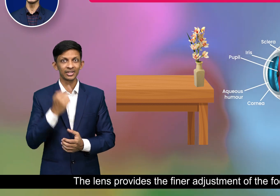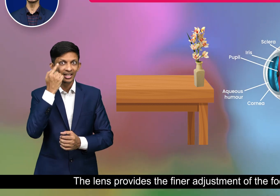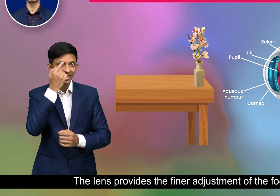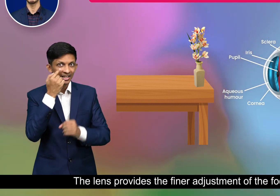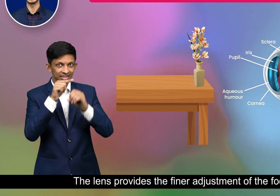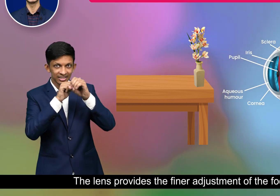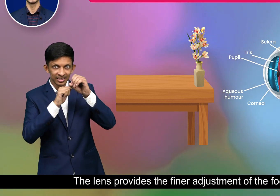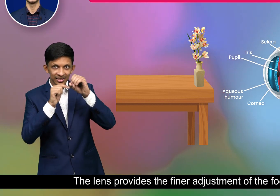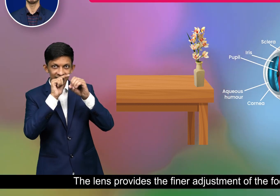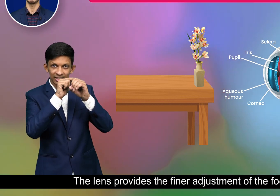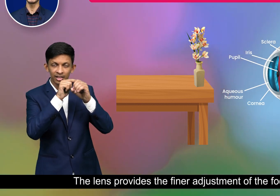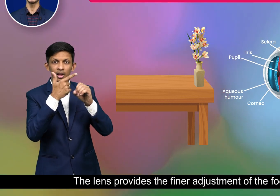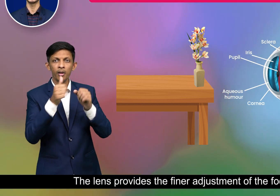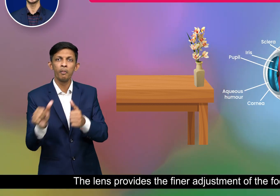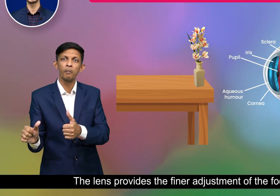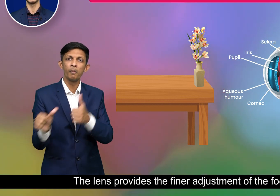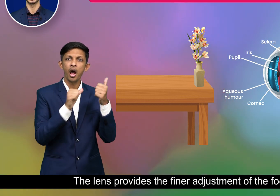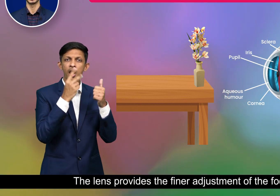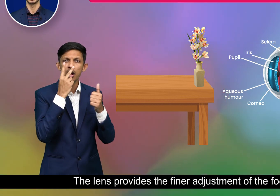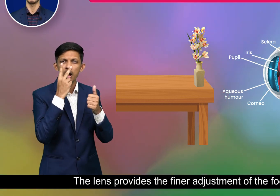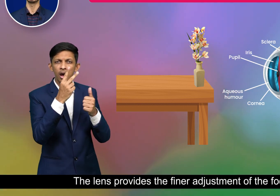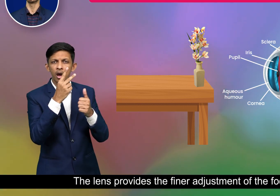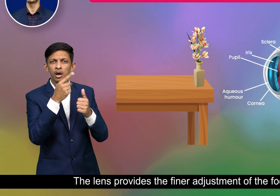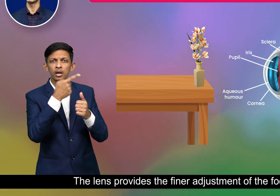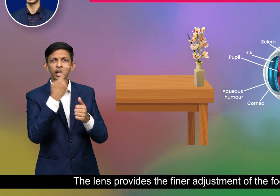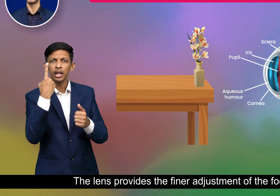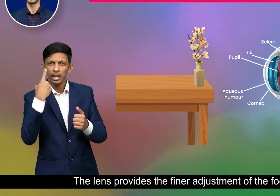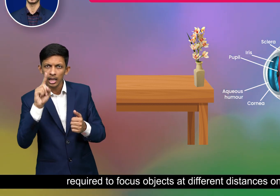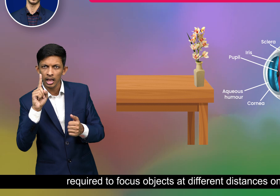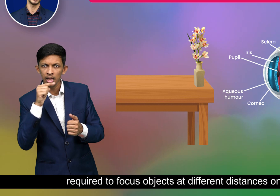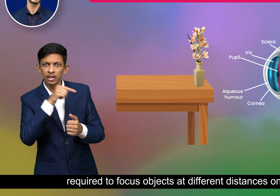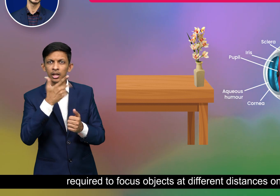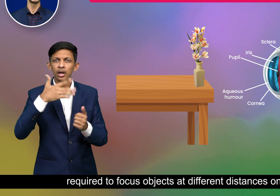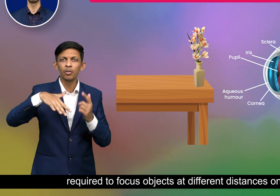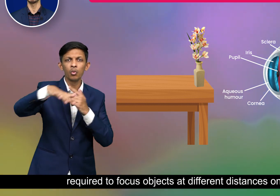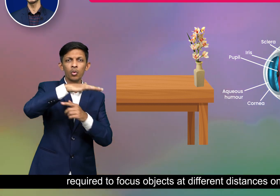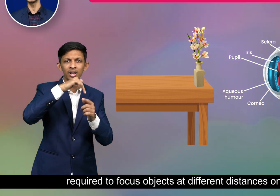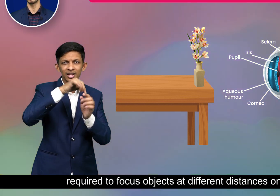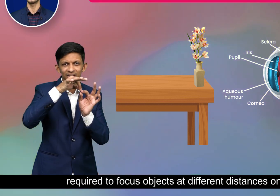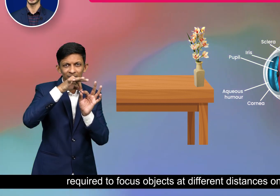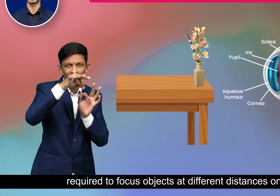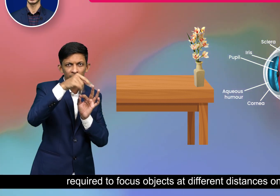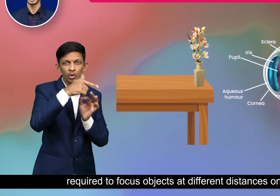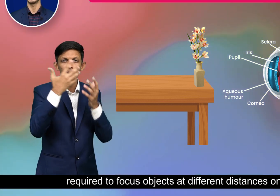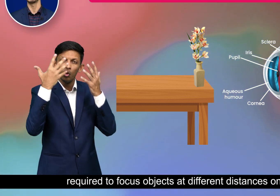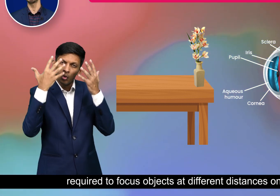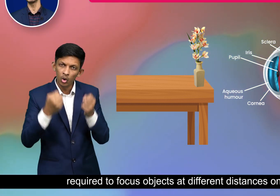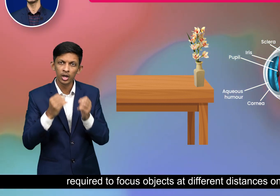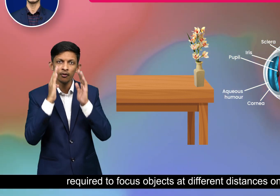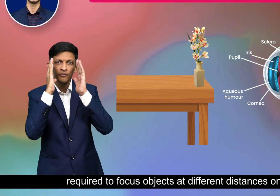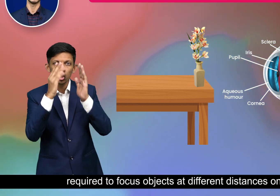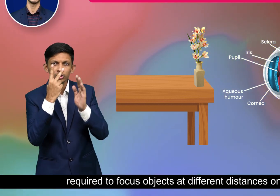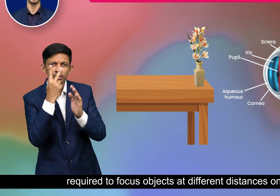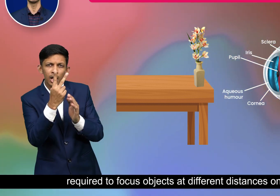The lens provides the finer adjustment of the focal length required to focus objects at